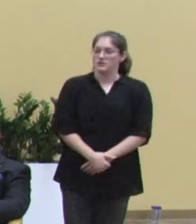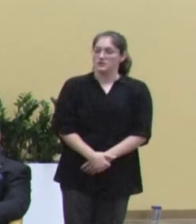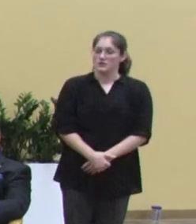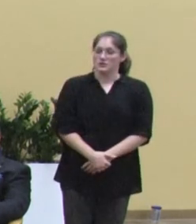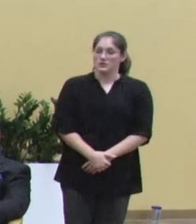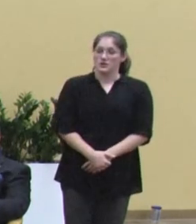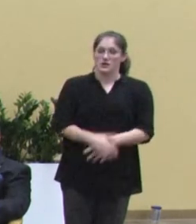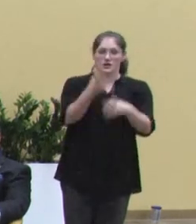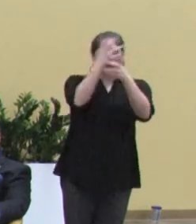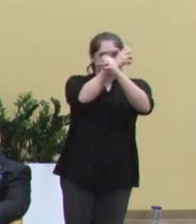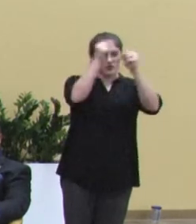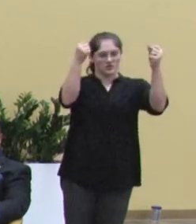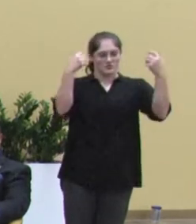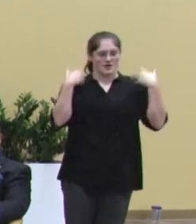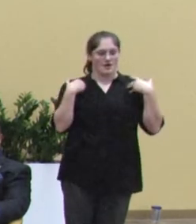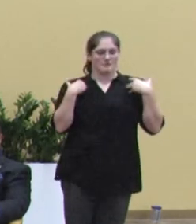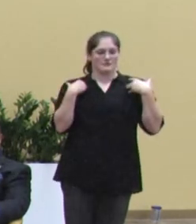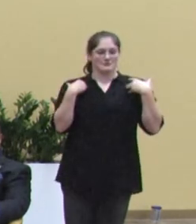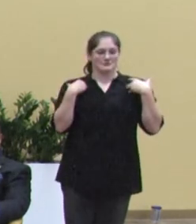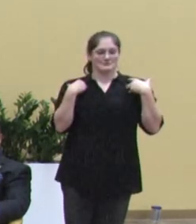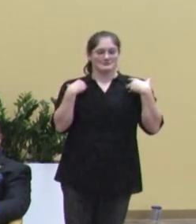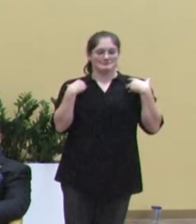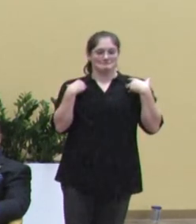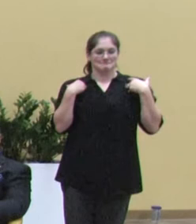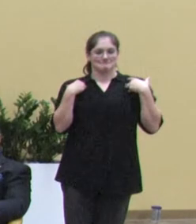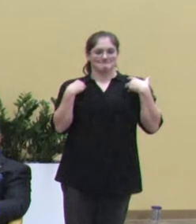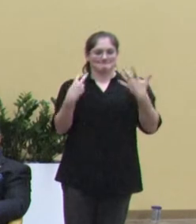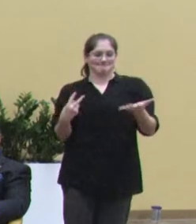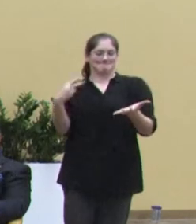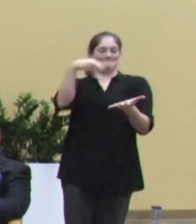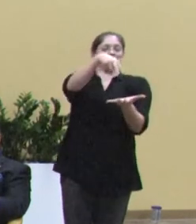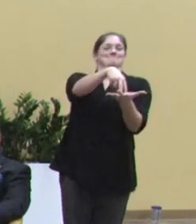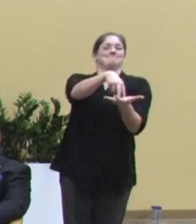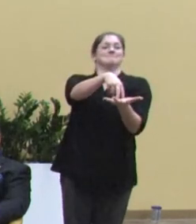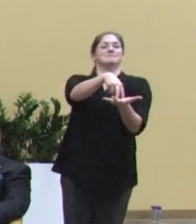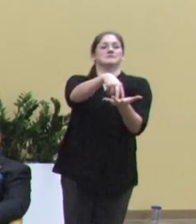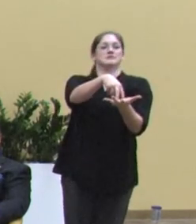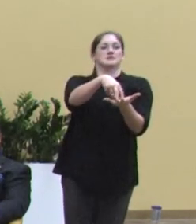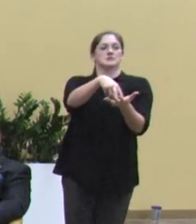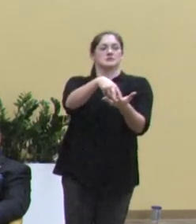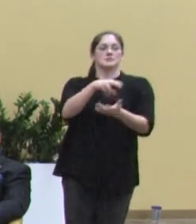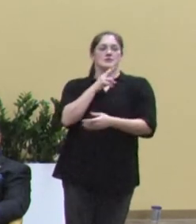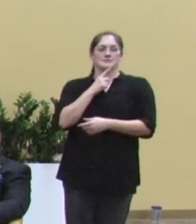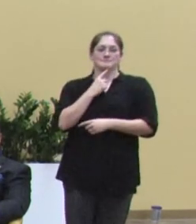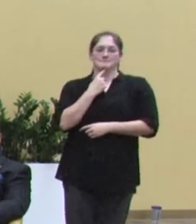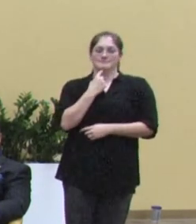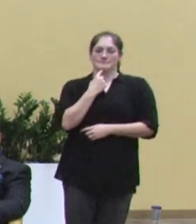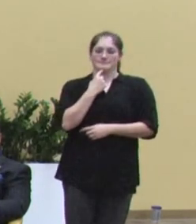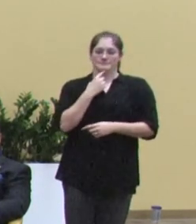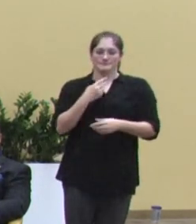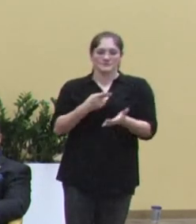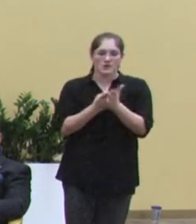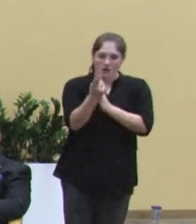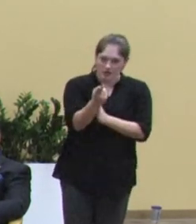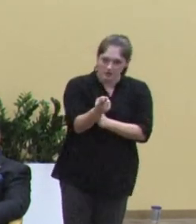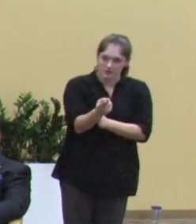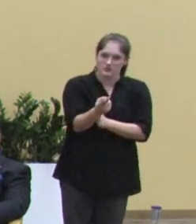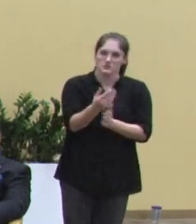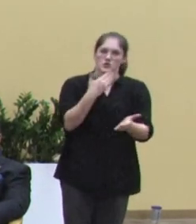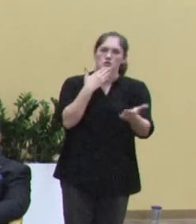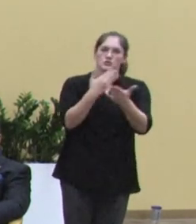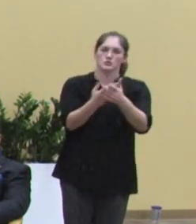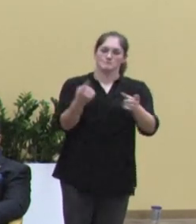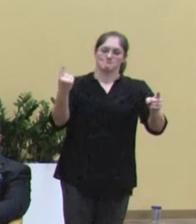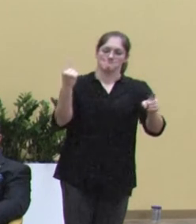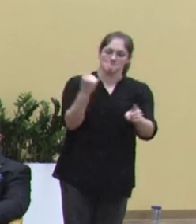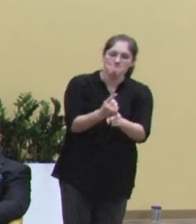As the president, you have a platform. And to be honest and give good, correct